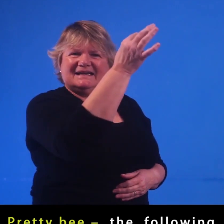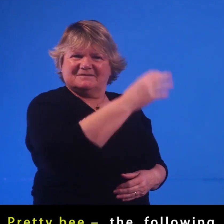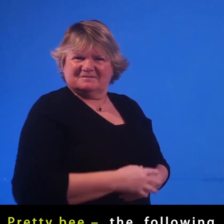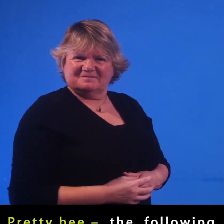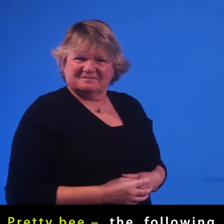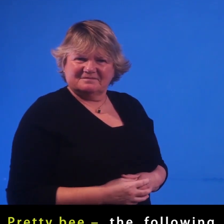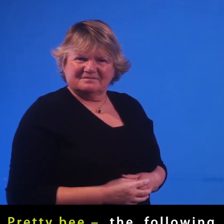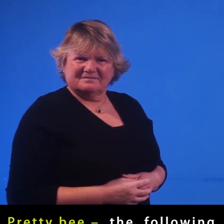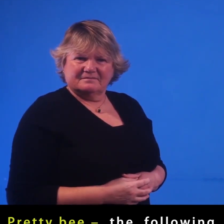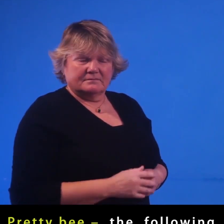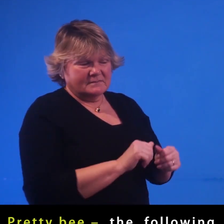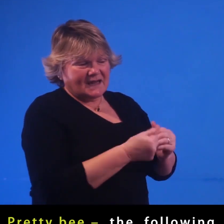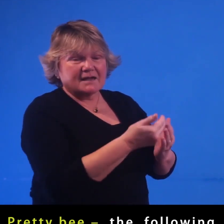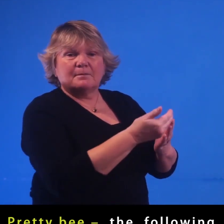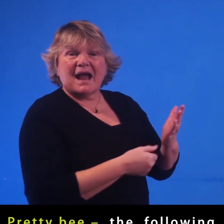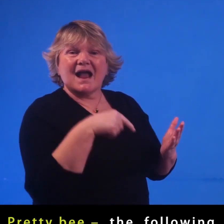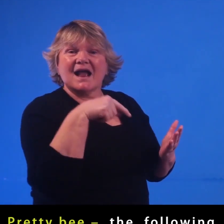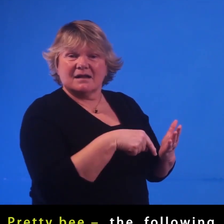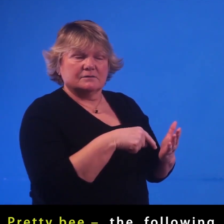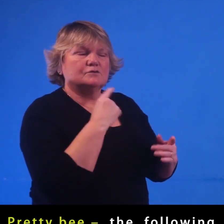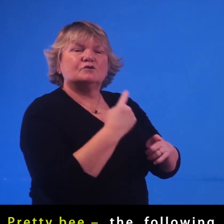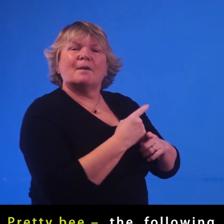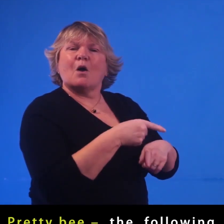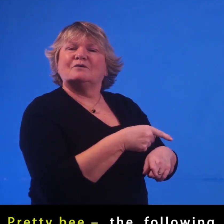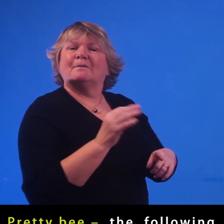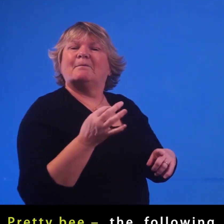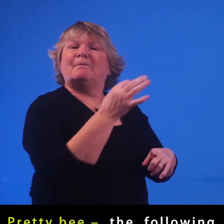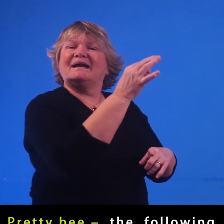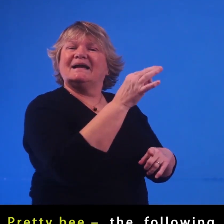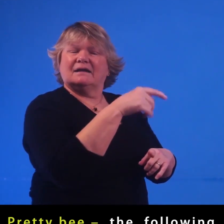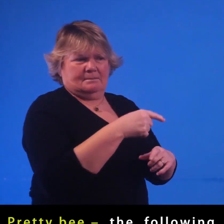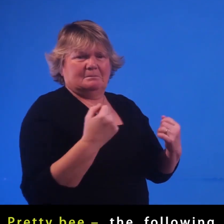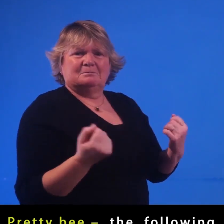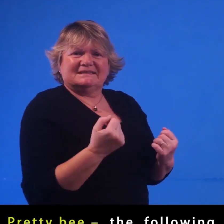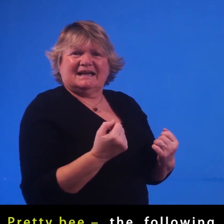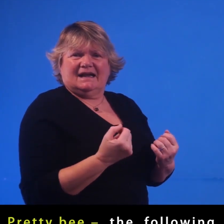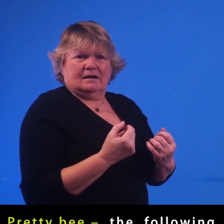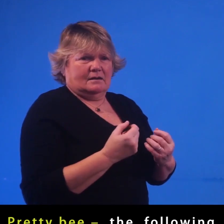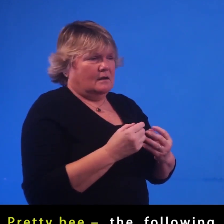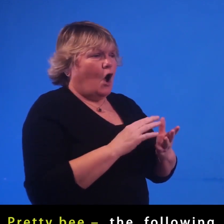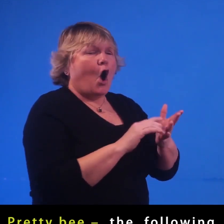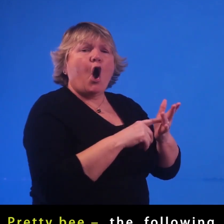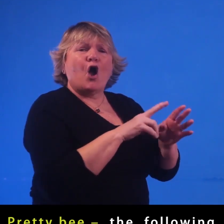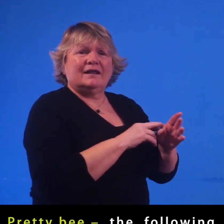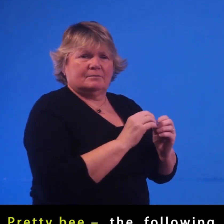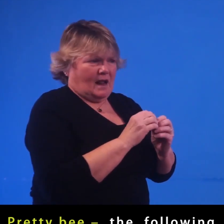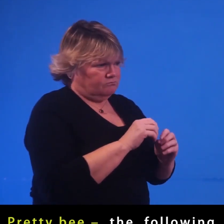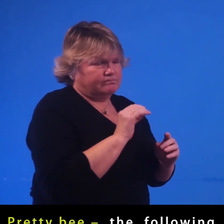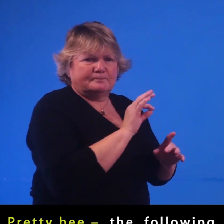Pretty Bee. The following page follows the bee as it busily makes honey and has no